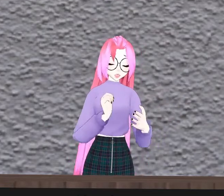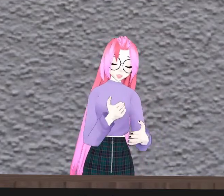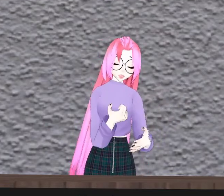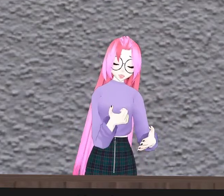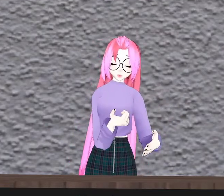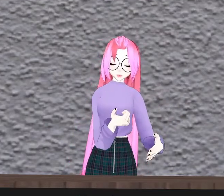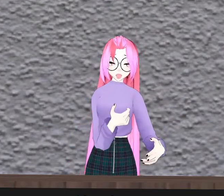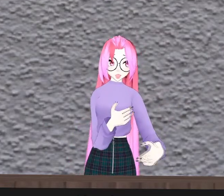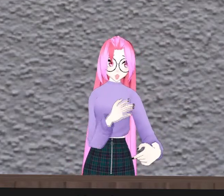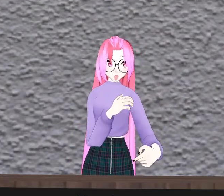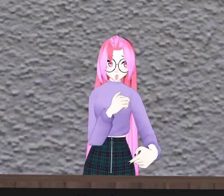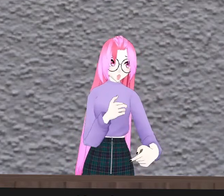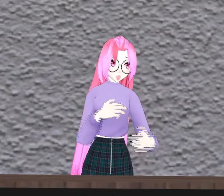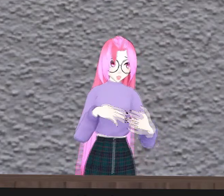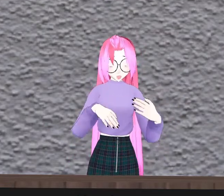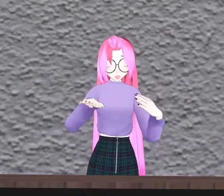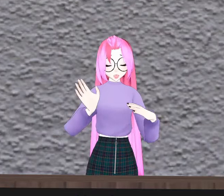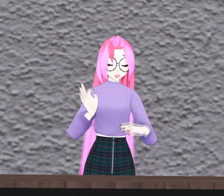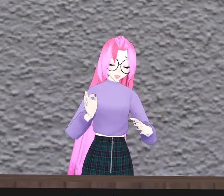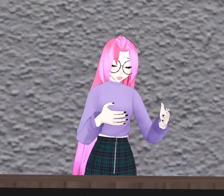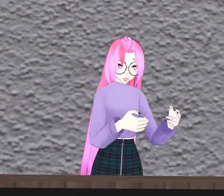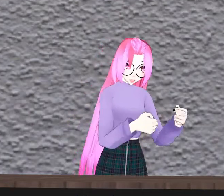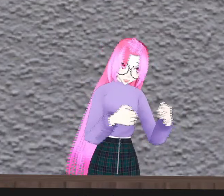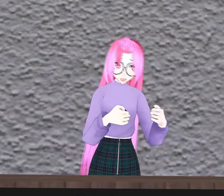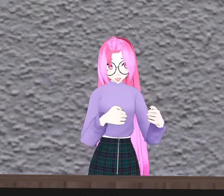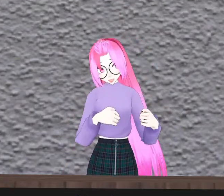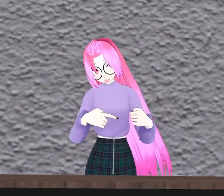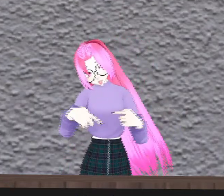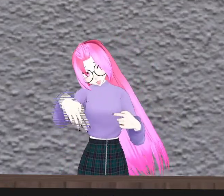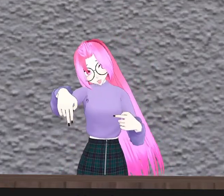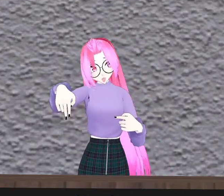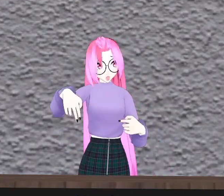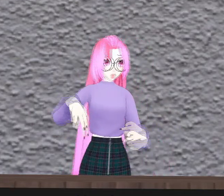need it. Don't go out of your way to hold their hand when they're crossing the street. Like,